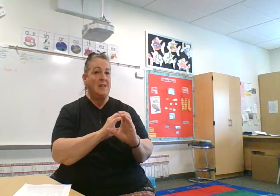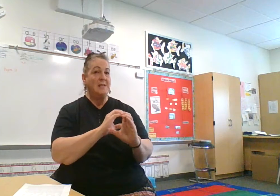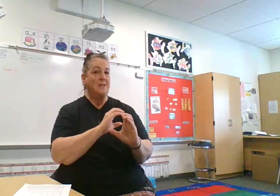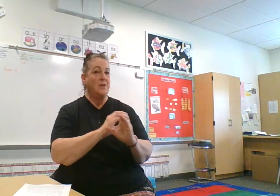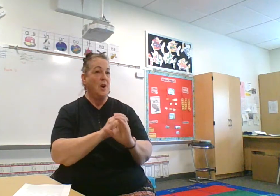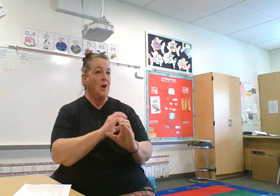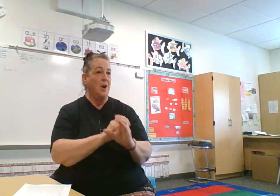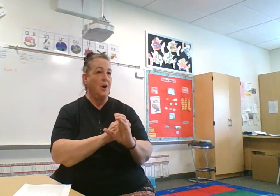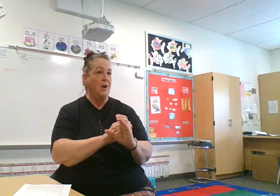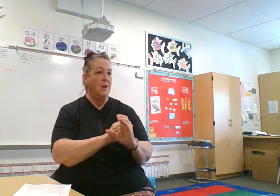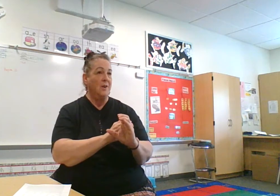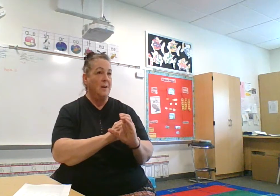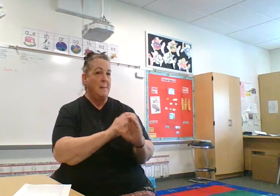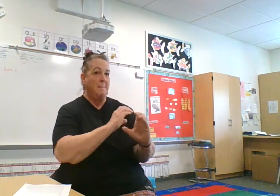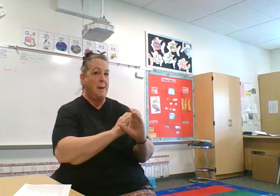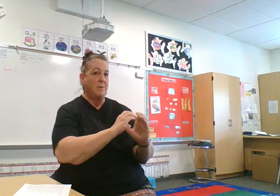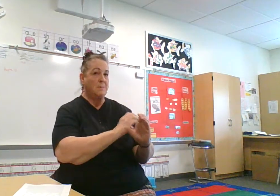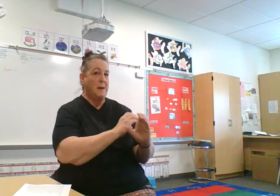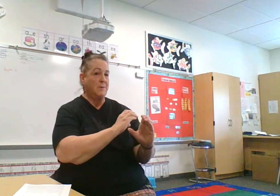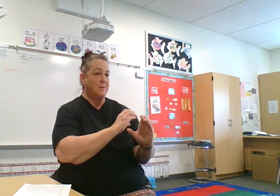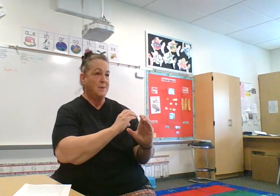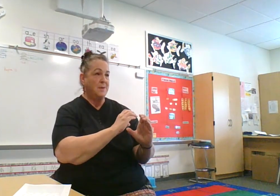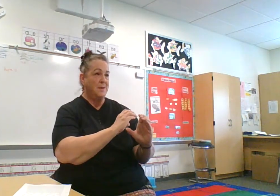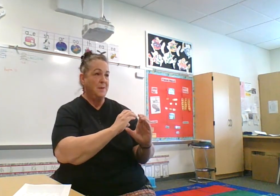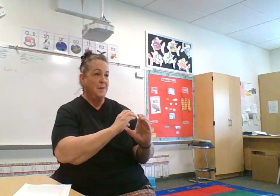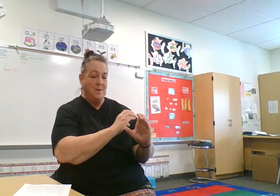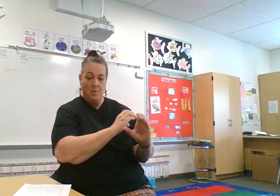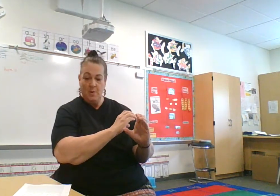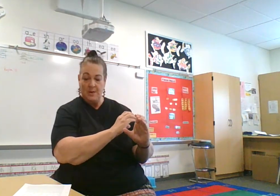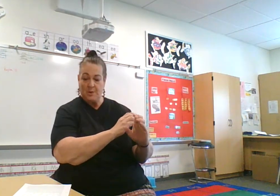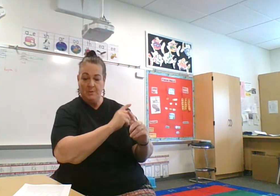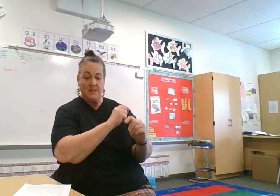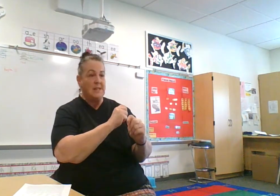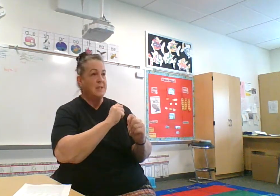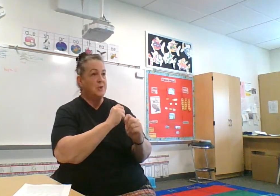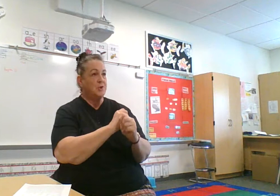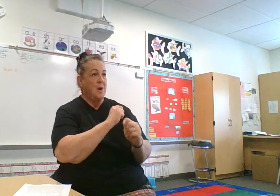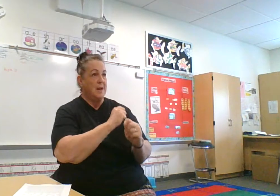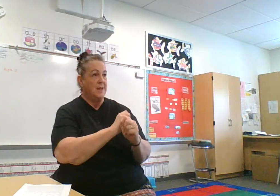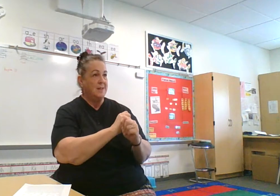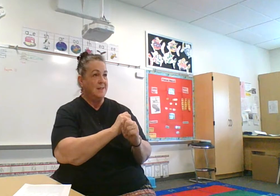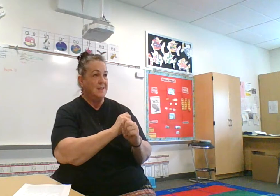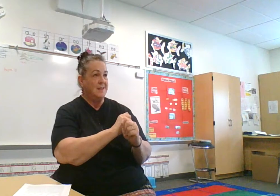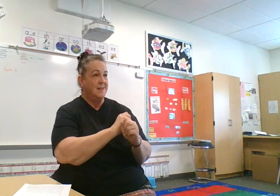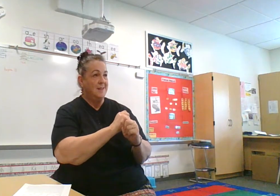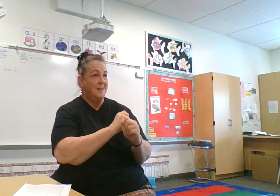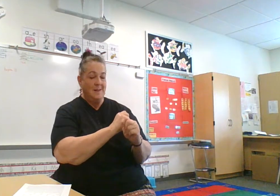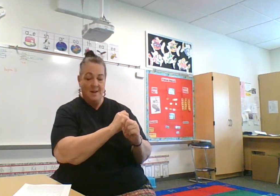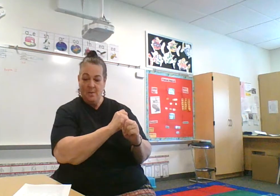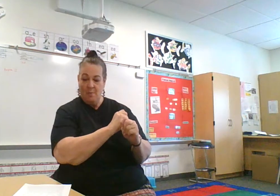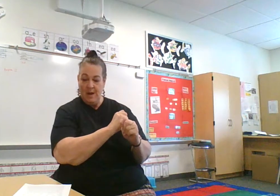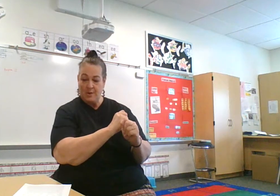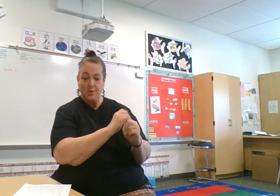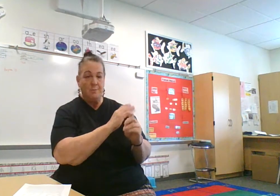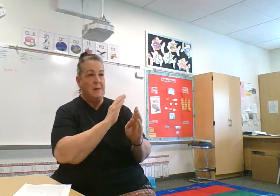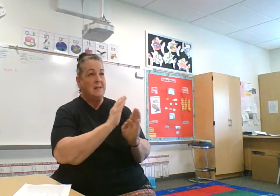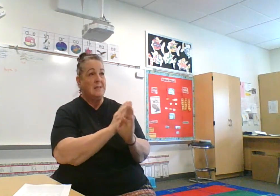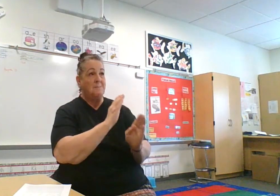is car. Bounce, bounce. With 2 T's is truck. Ooh. With 2 B's is